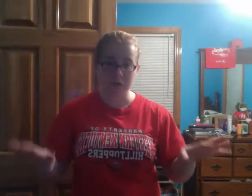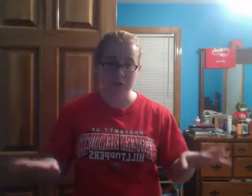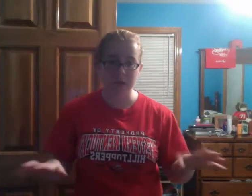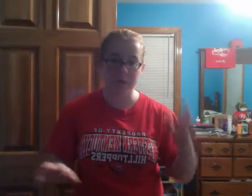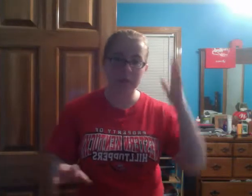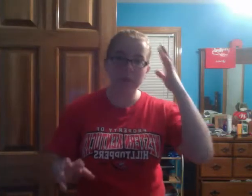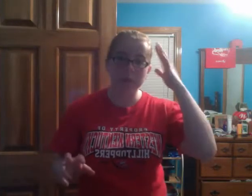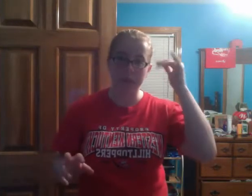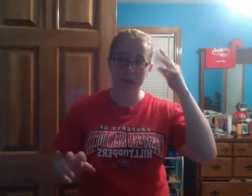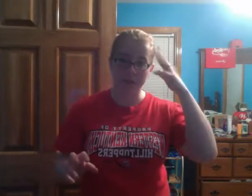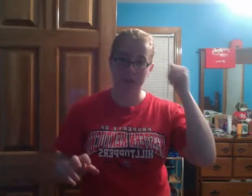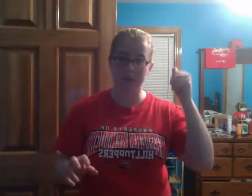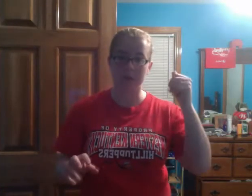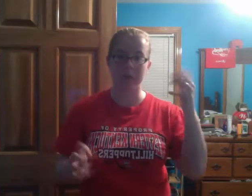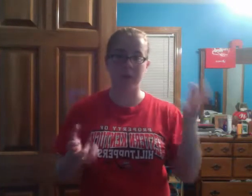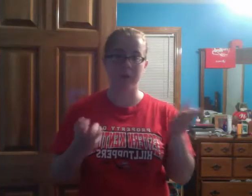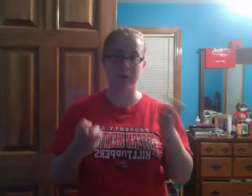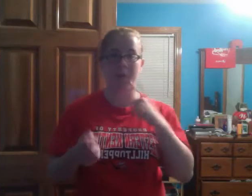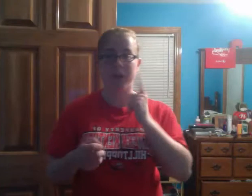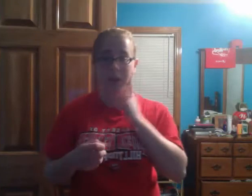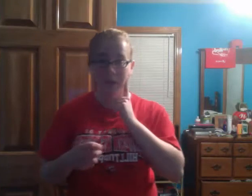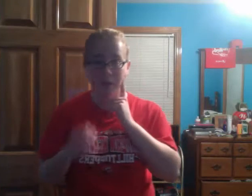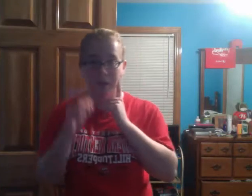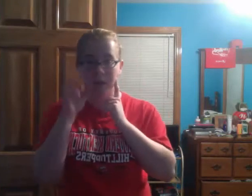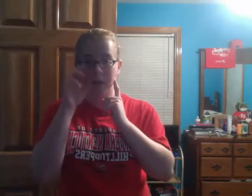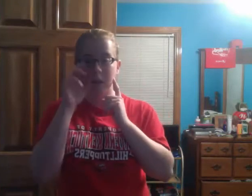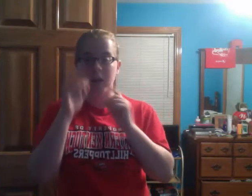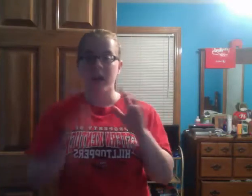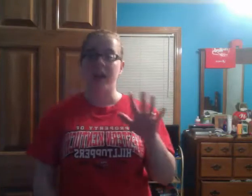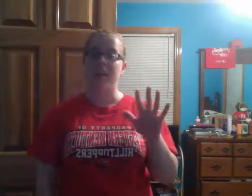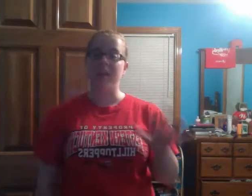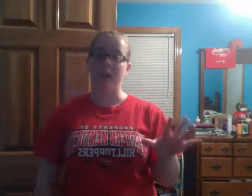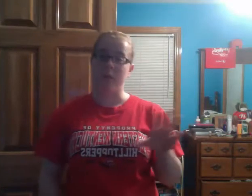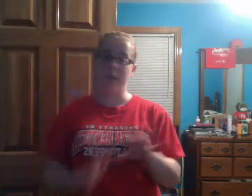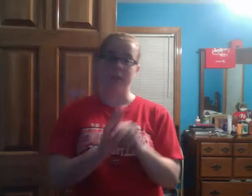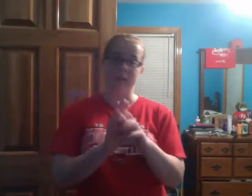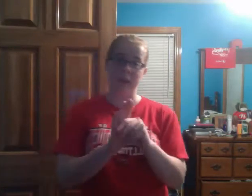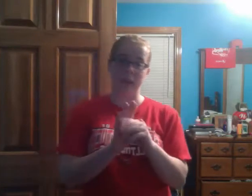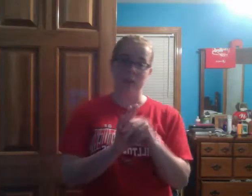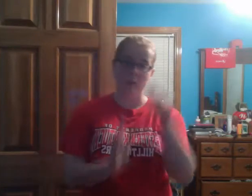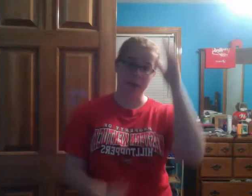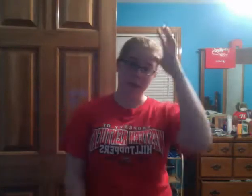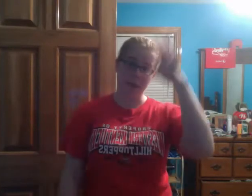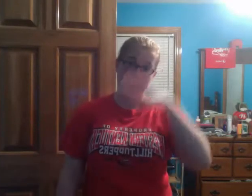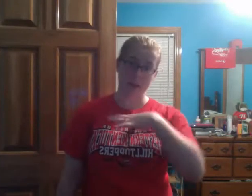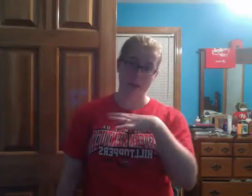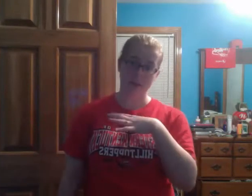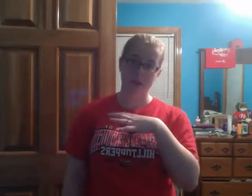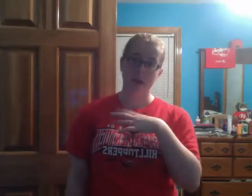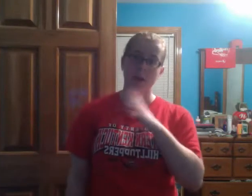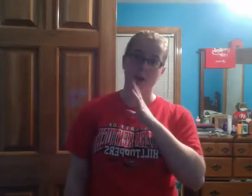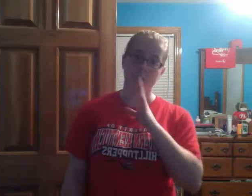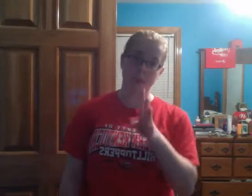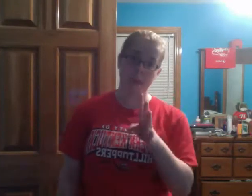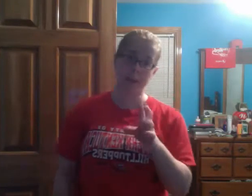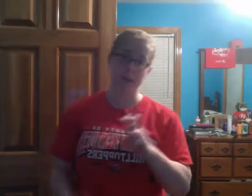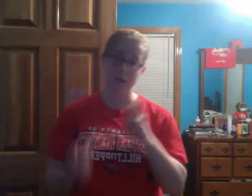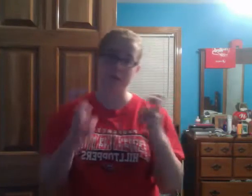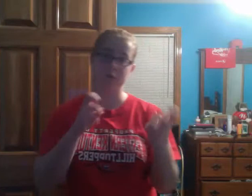children because they want them to be deaf. That one video with the man who said he